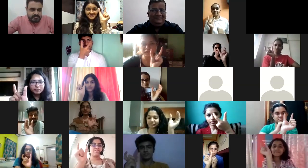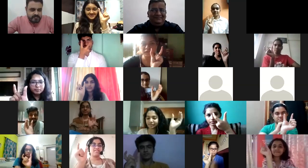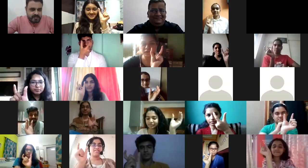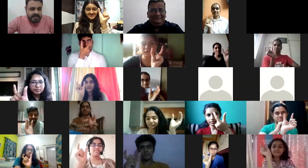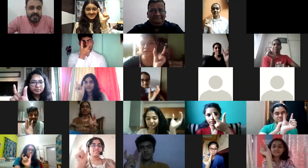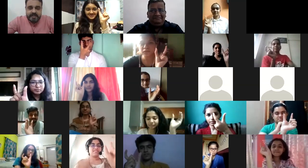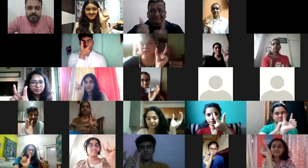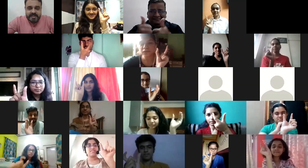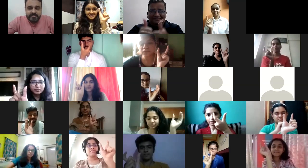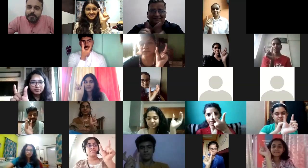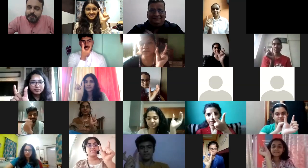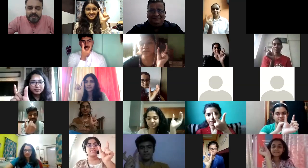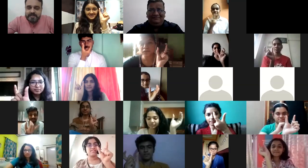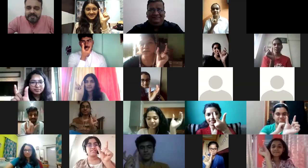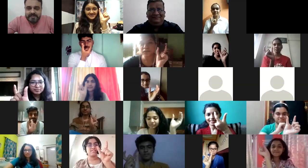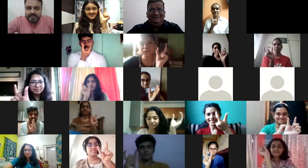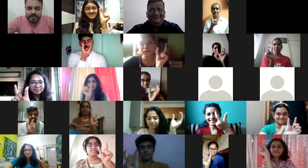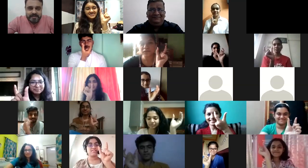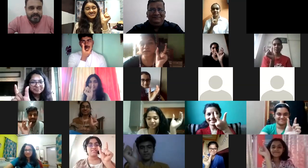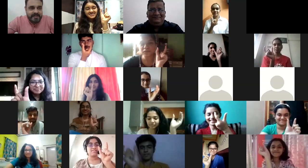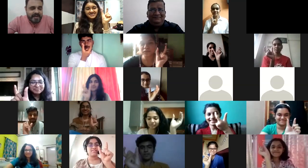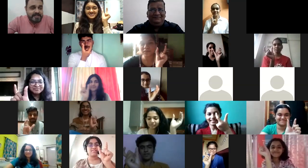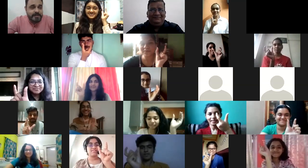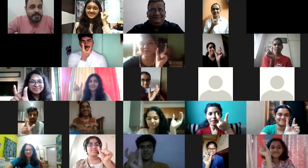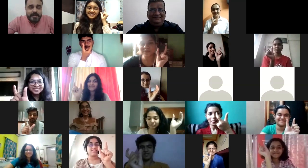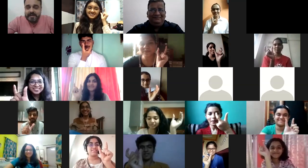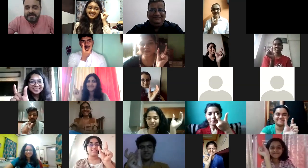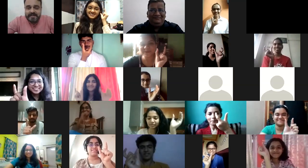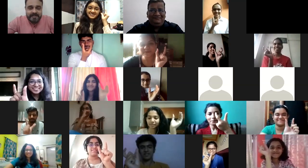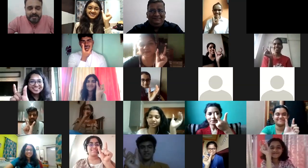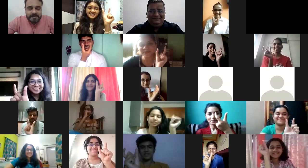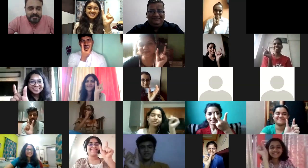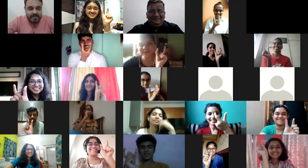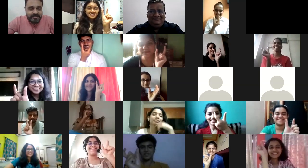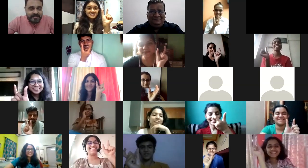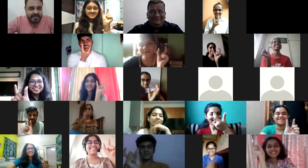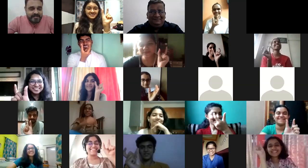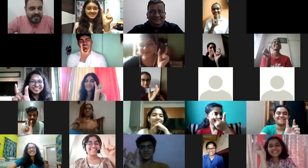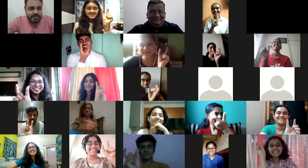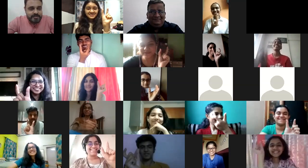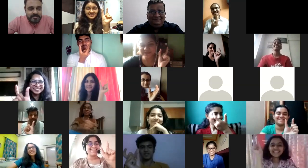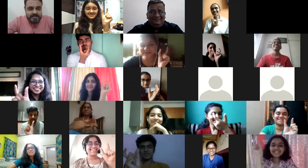I think I should straight away go to the what to say, asking you spellings and names and all that. Ask you to